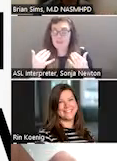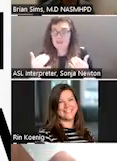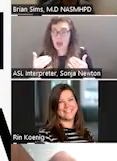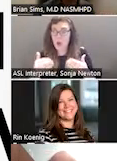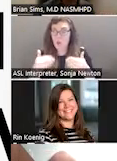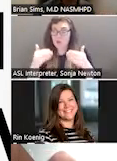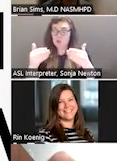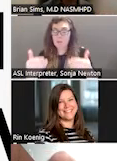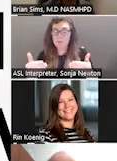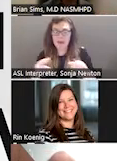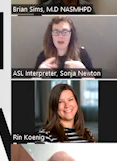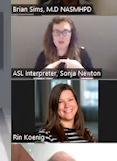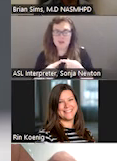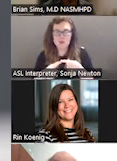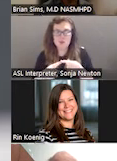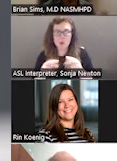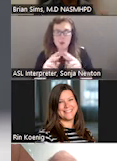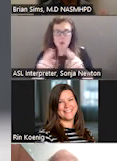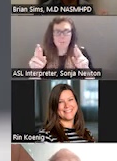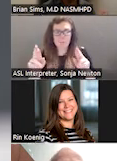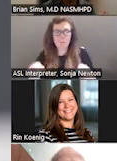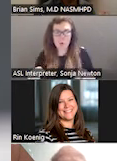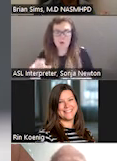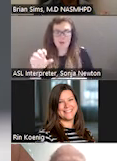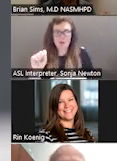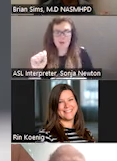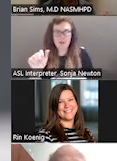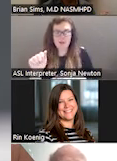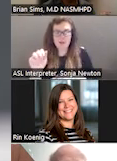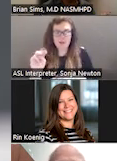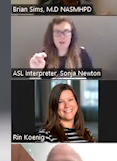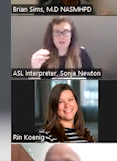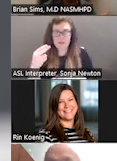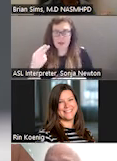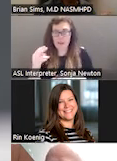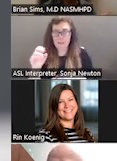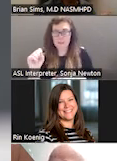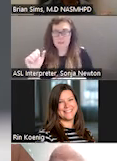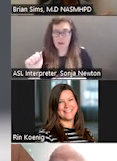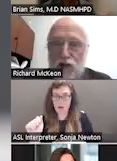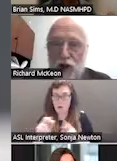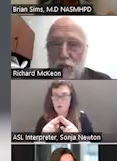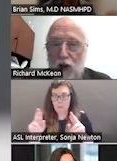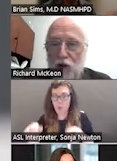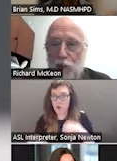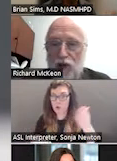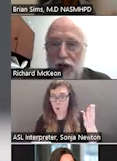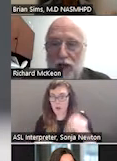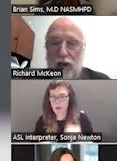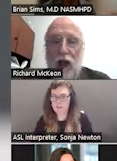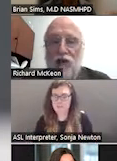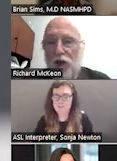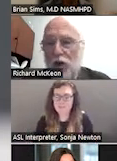Samhsa report. And Dr. McKeon, if you're available, go right ahead, sir. Thank you very much. Much